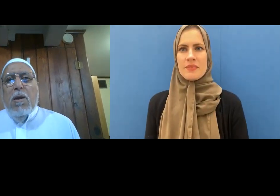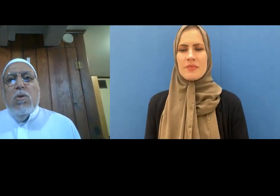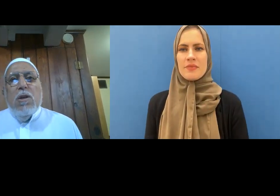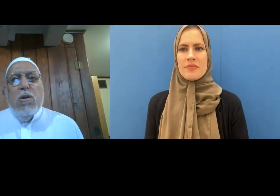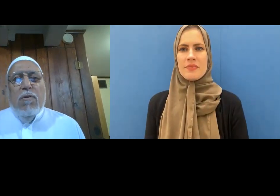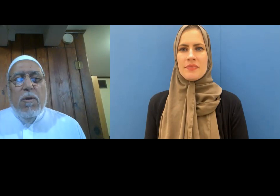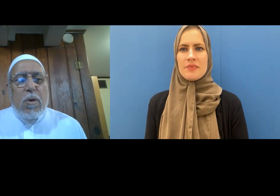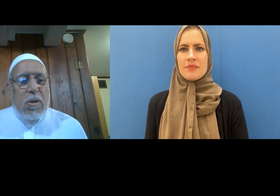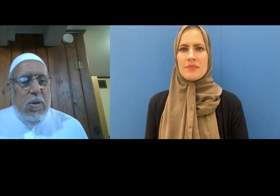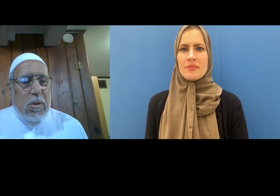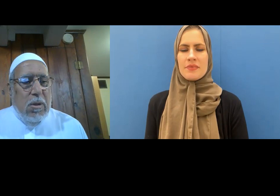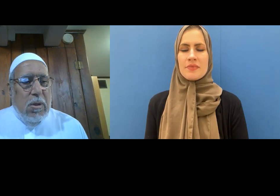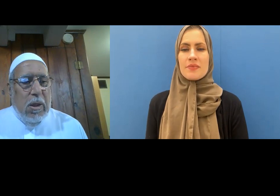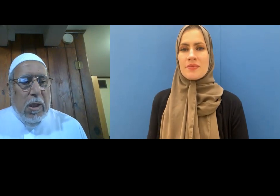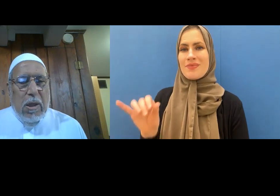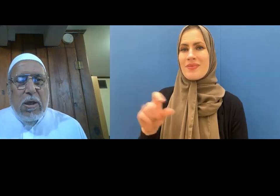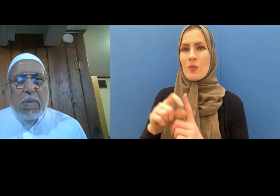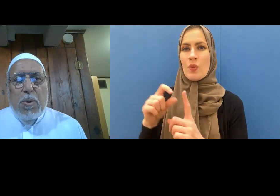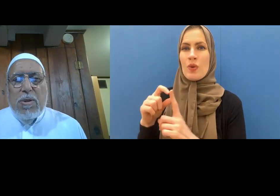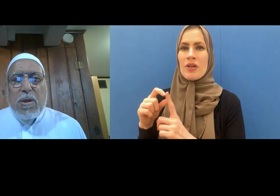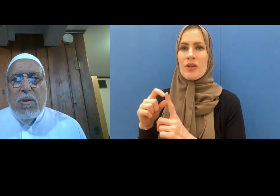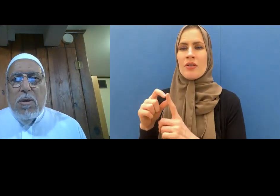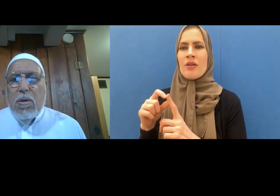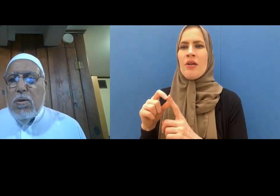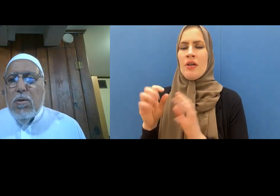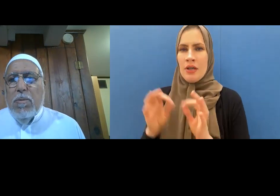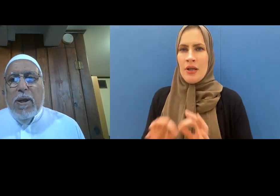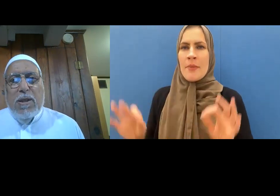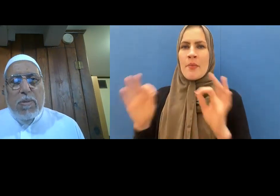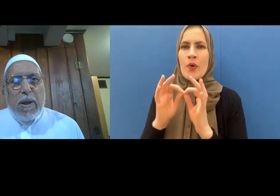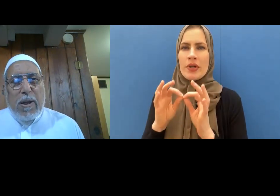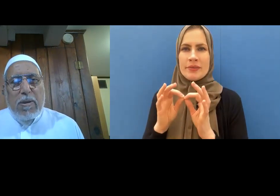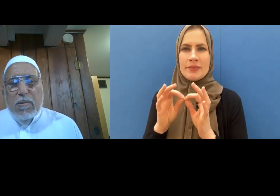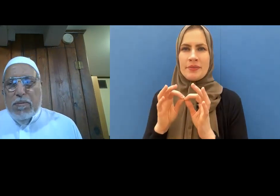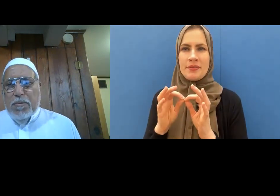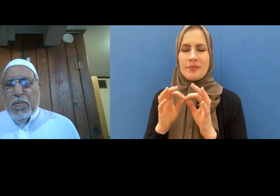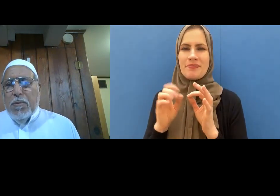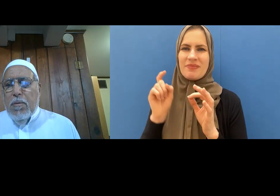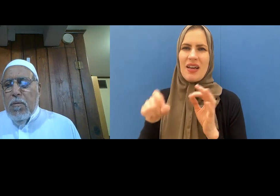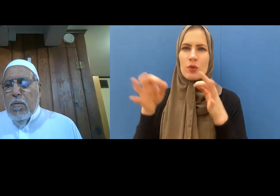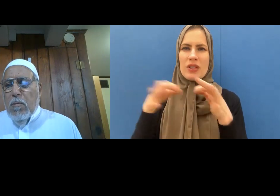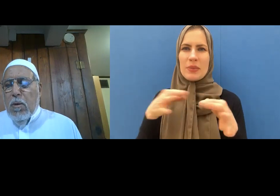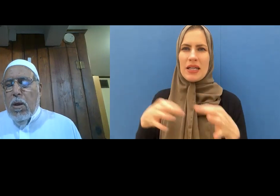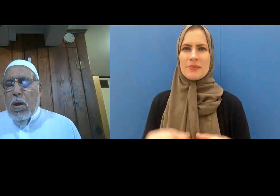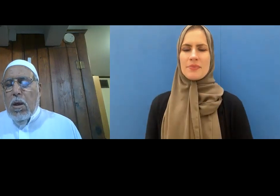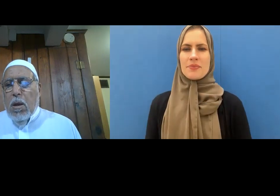And the usage of the words is important to be explained.